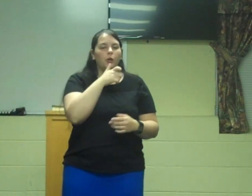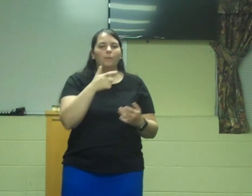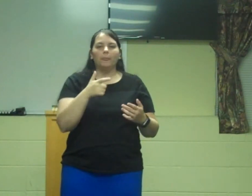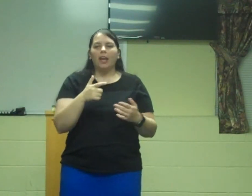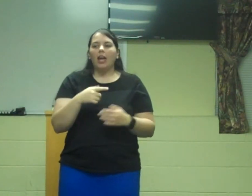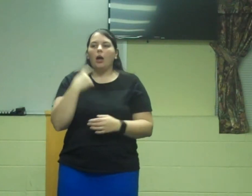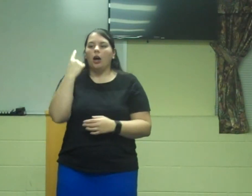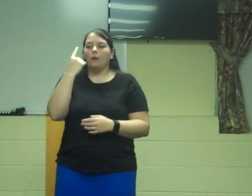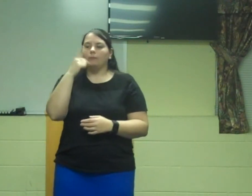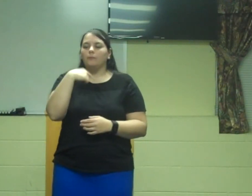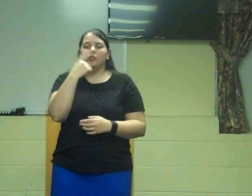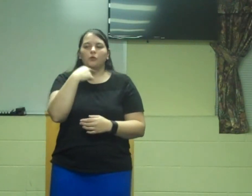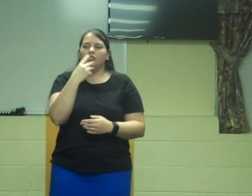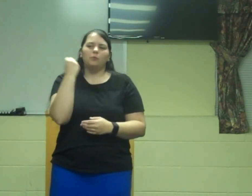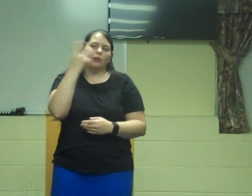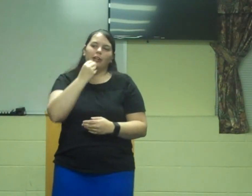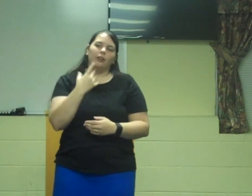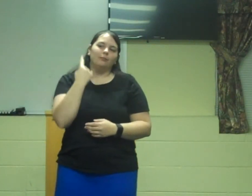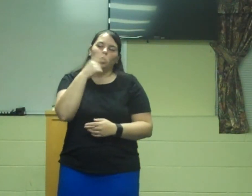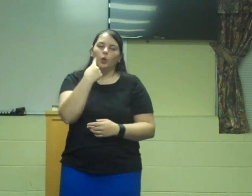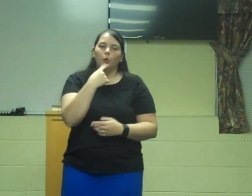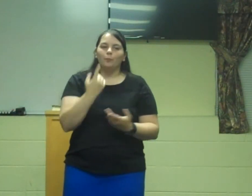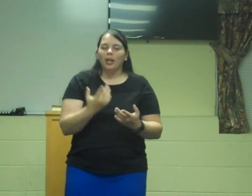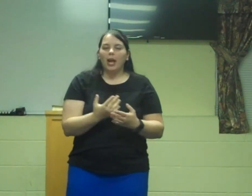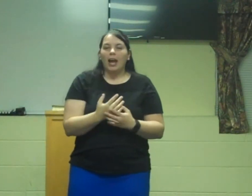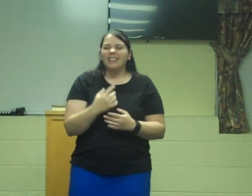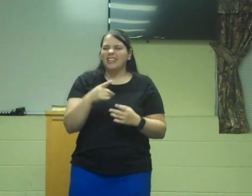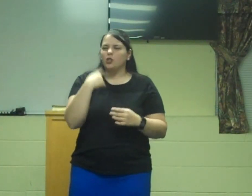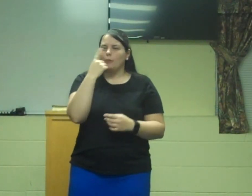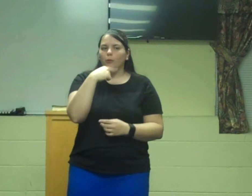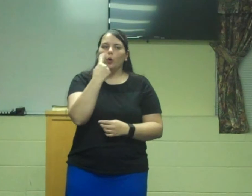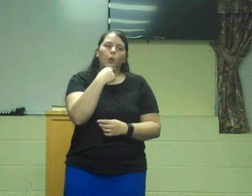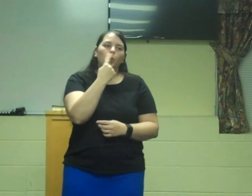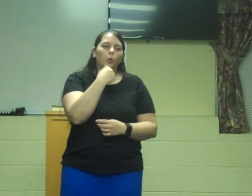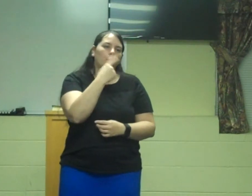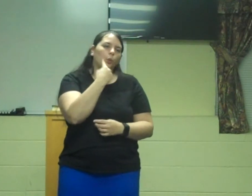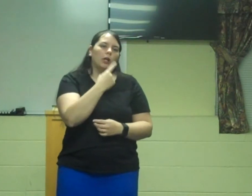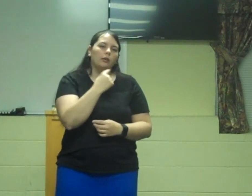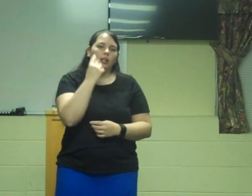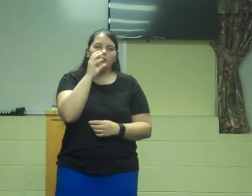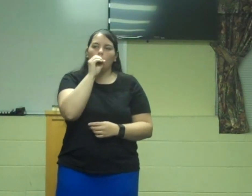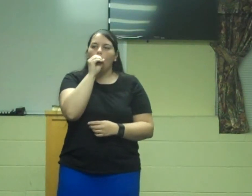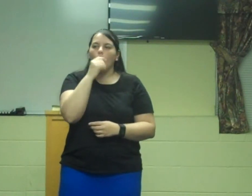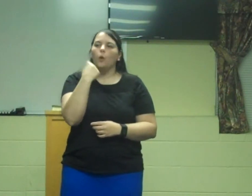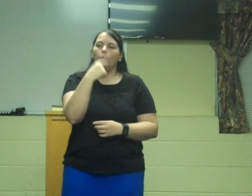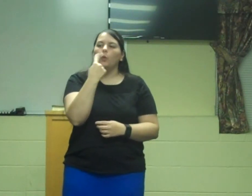who. This one's just prettier, who. And it's easy to remember, who, because of the O, who.